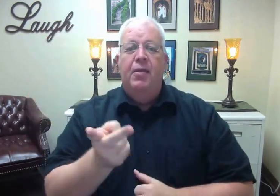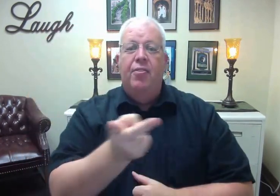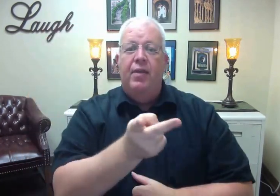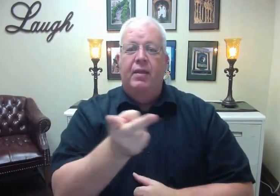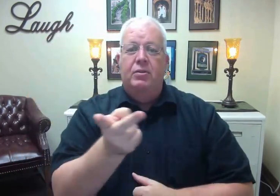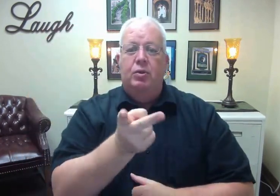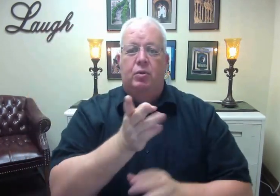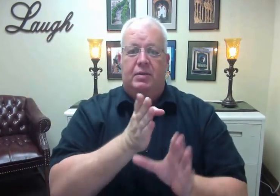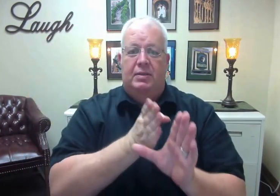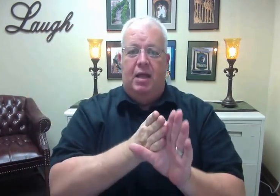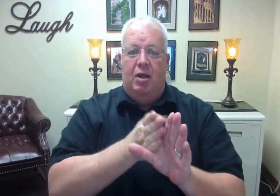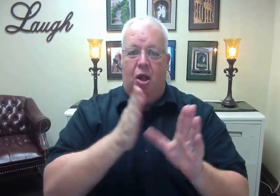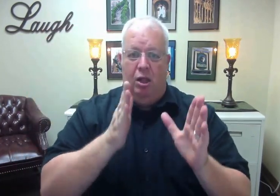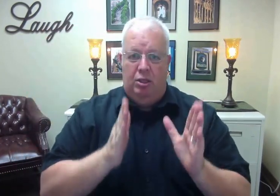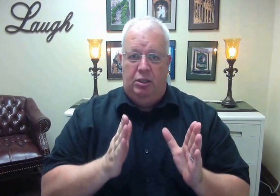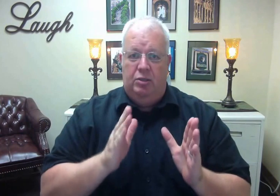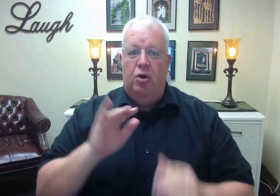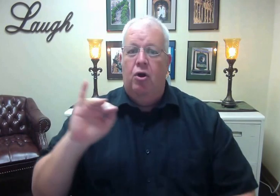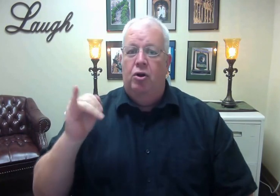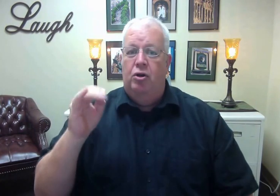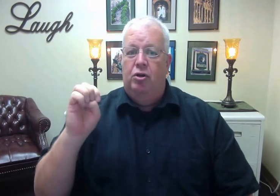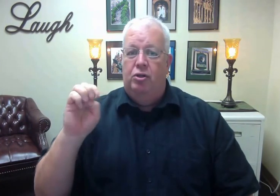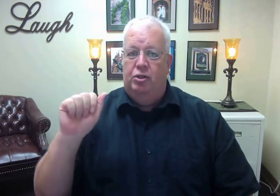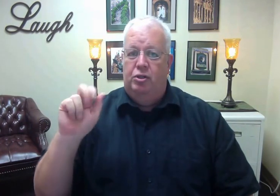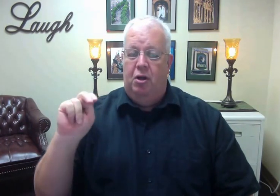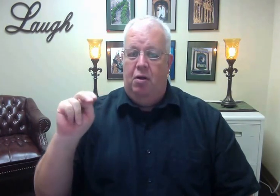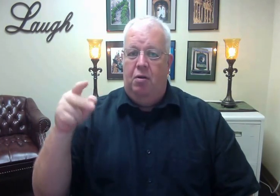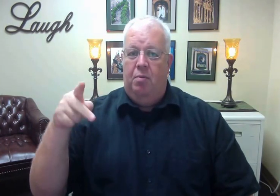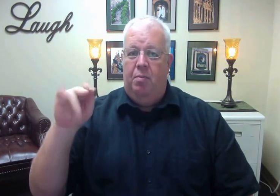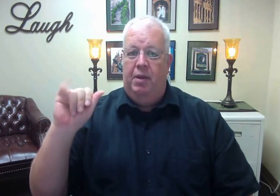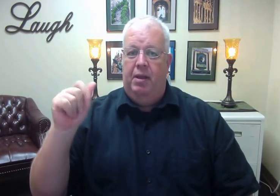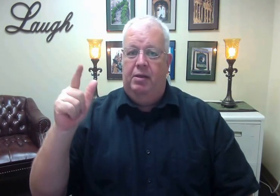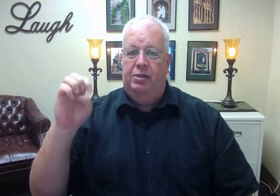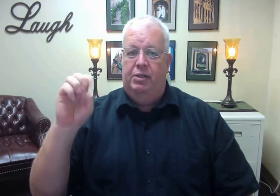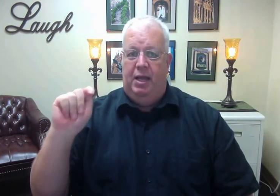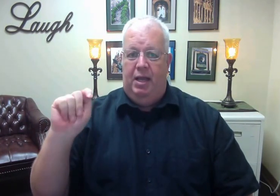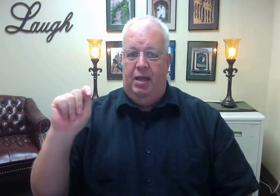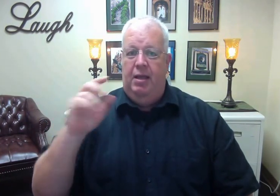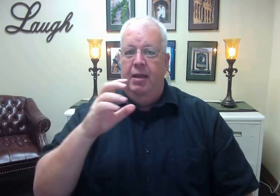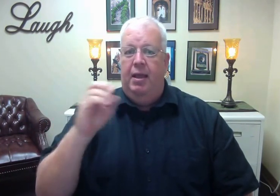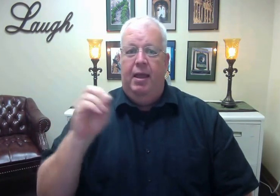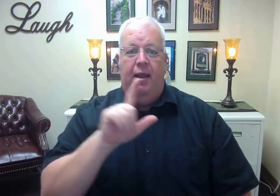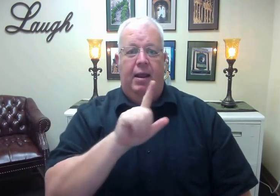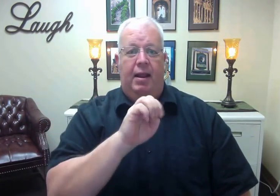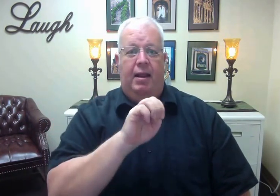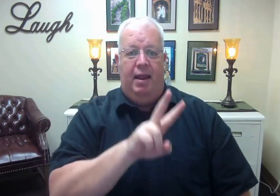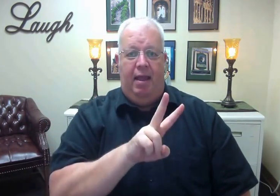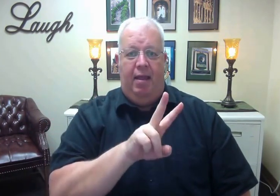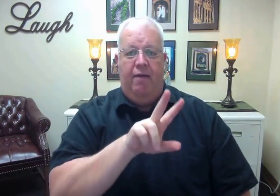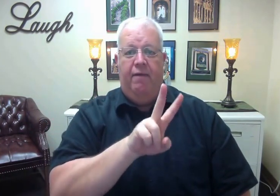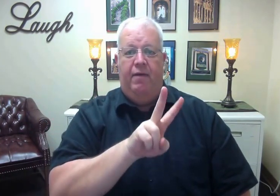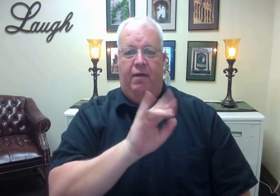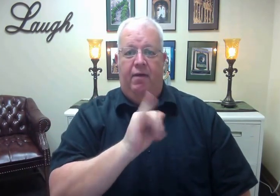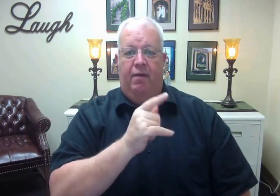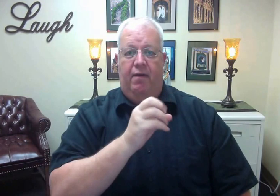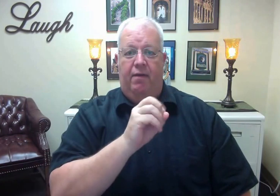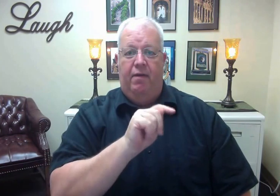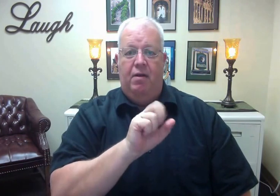These two psychologists are Jean Piaget and Lev Vygotsky.